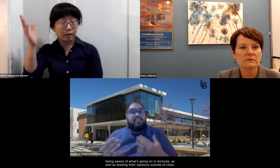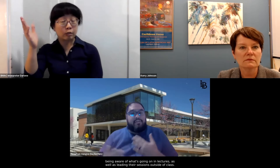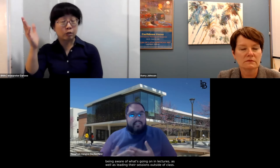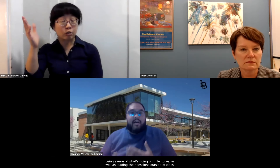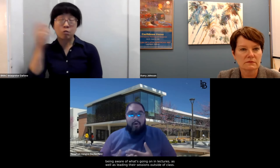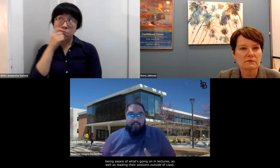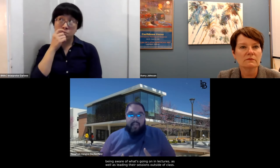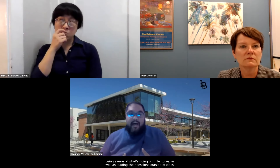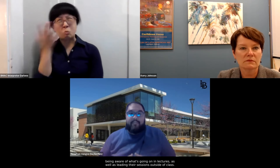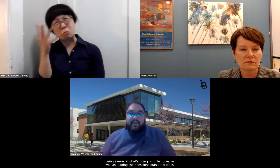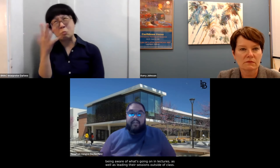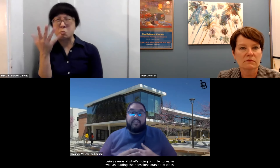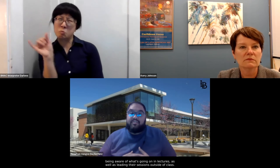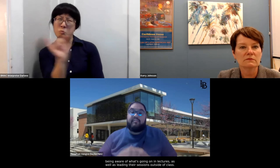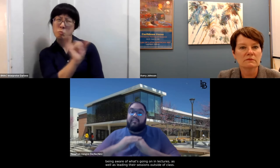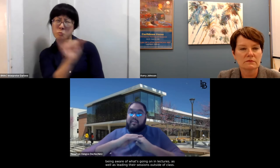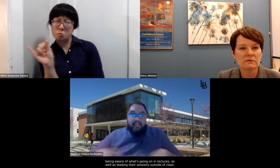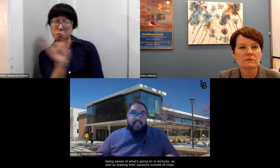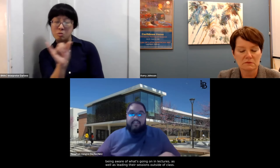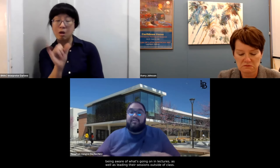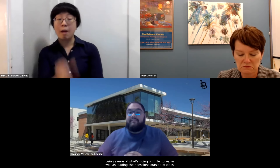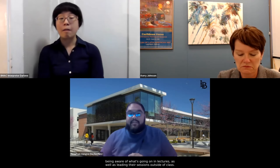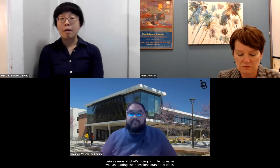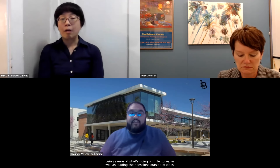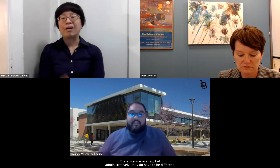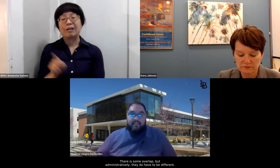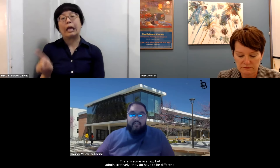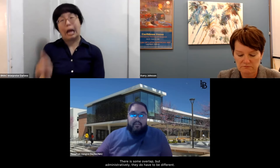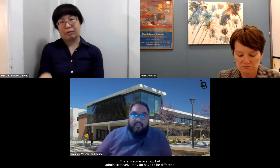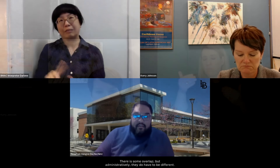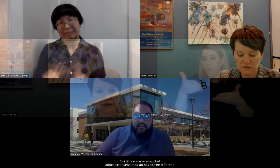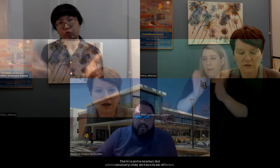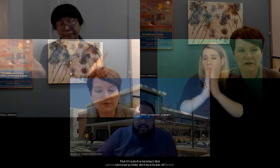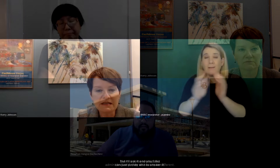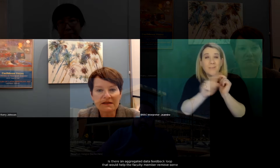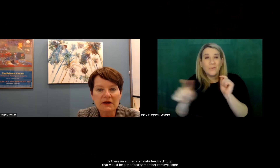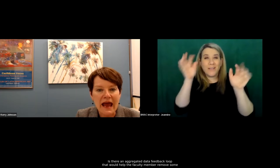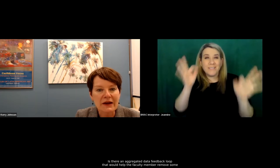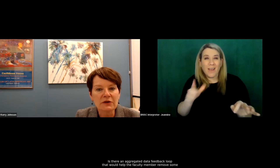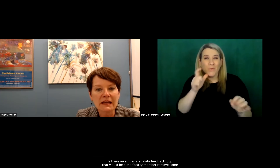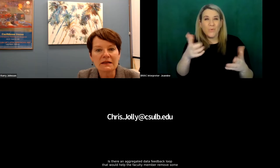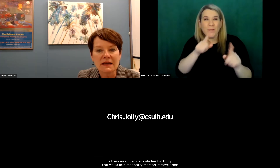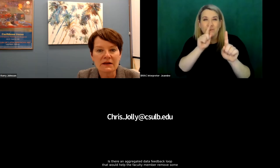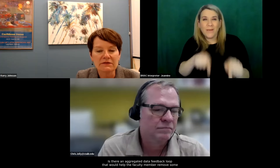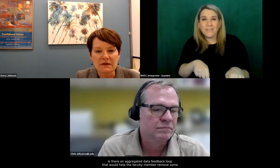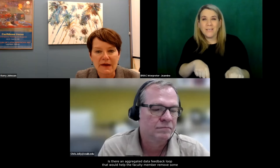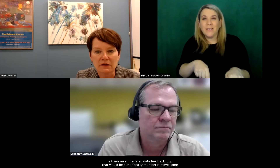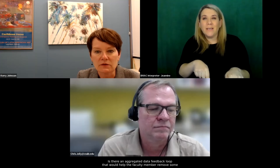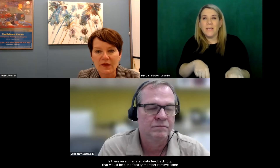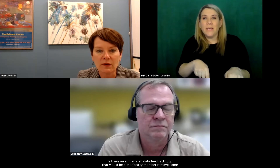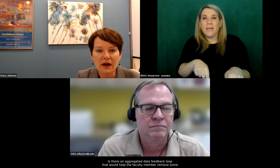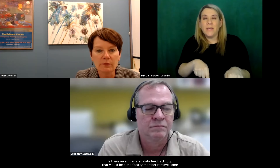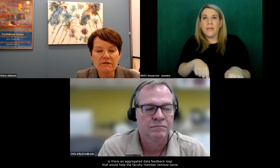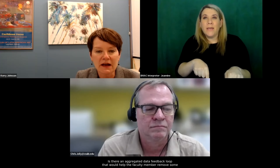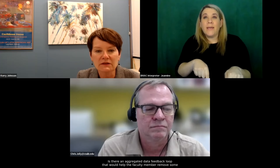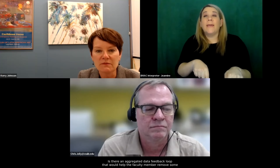class, there is some overlap, but administratively, they do have to be different. Is there an aggregated data feedback